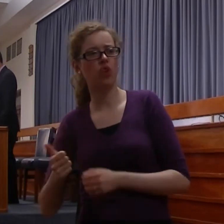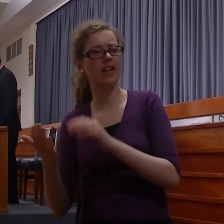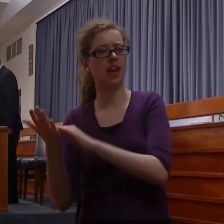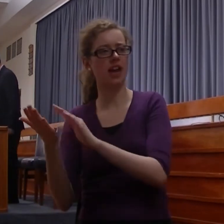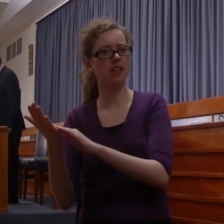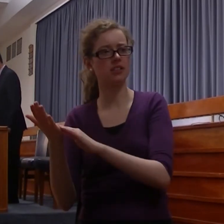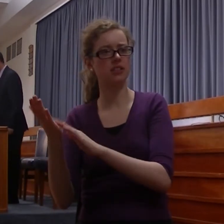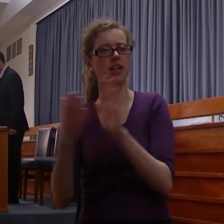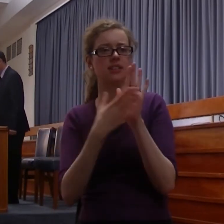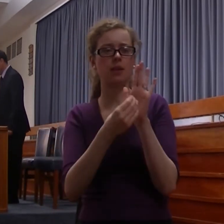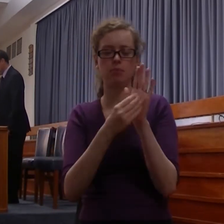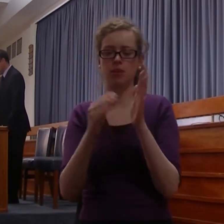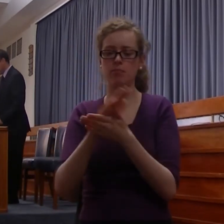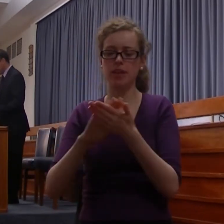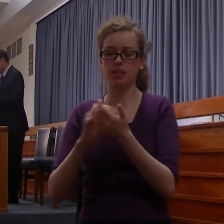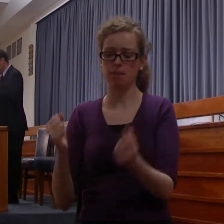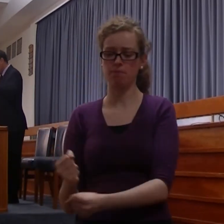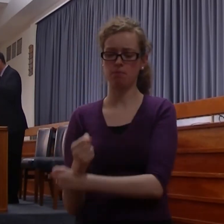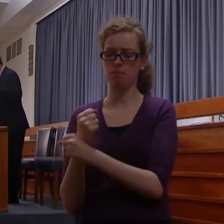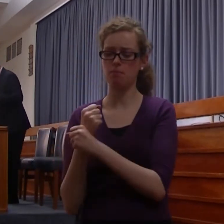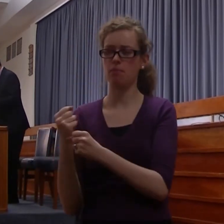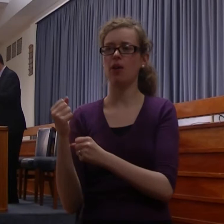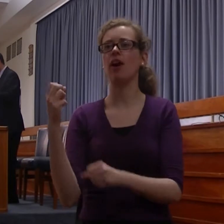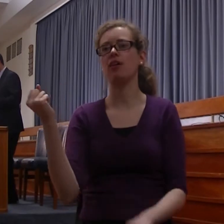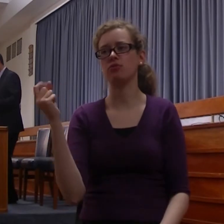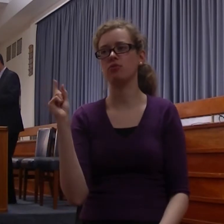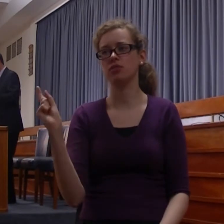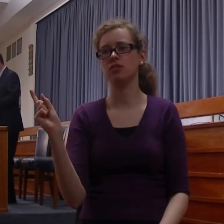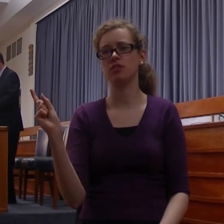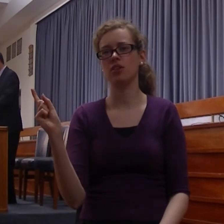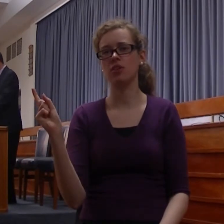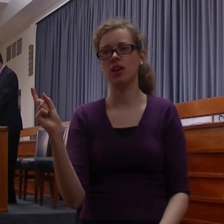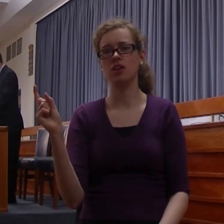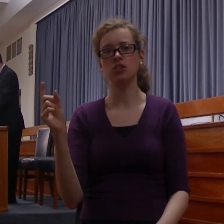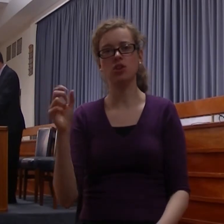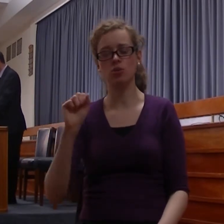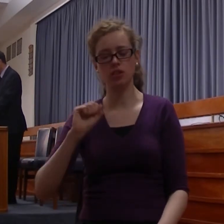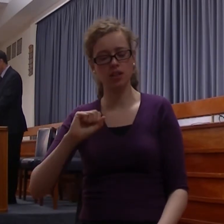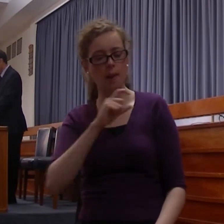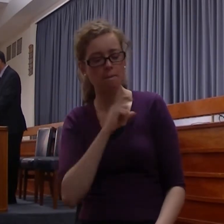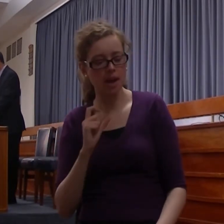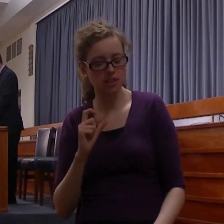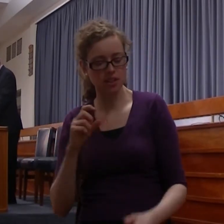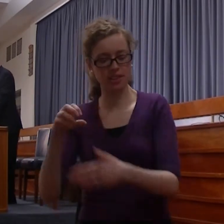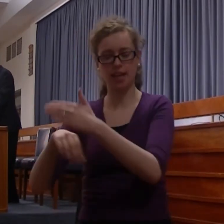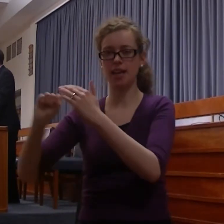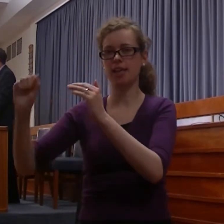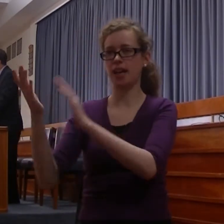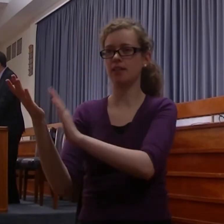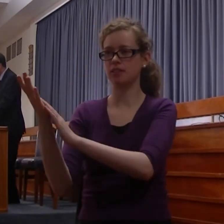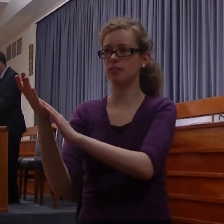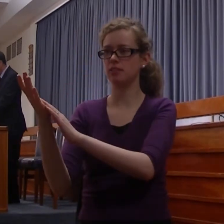And the right hand, we all know that it's the hand, it symbolizes power and authority. So the